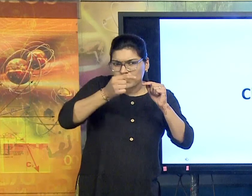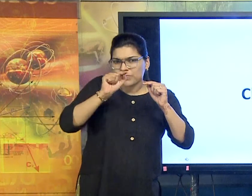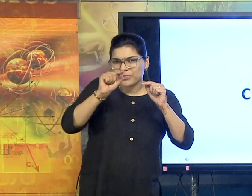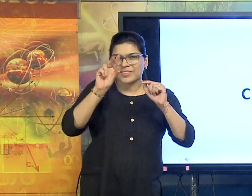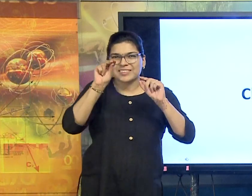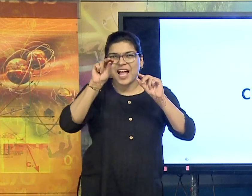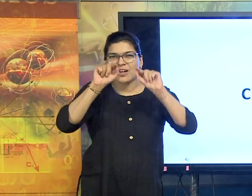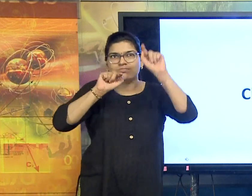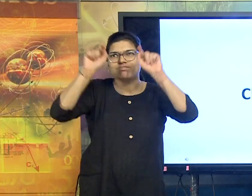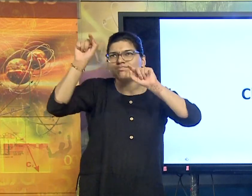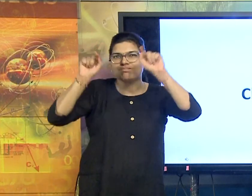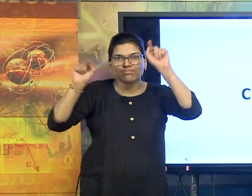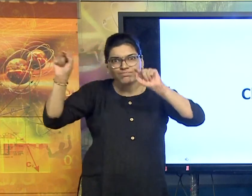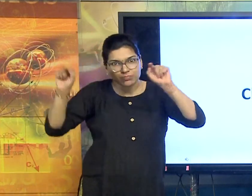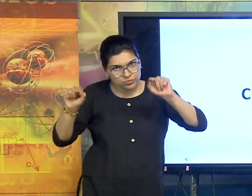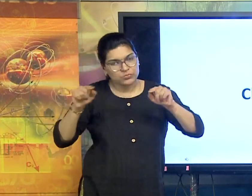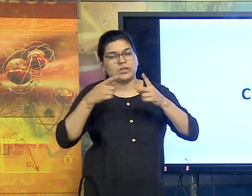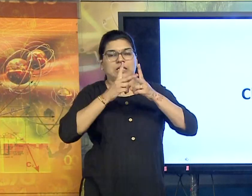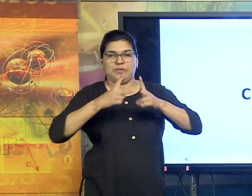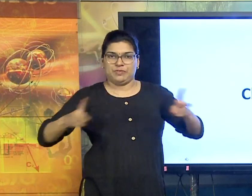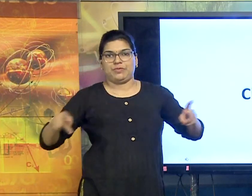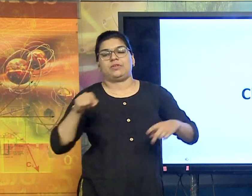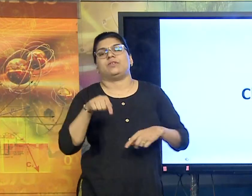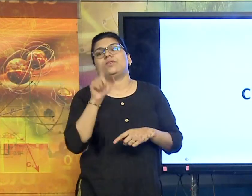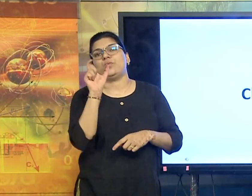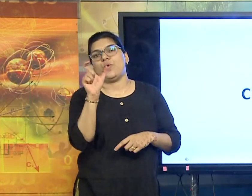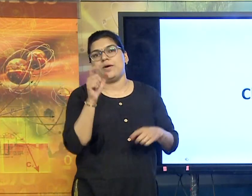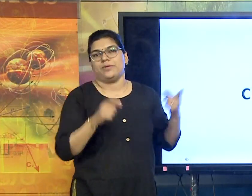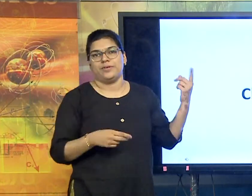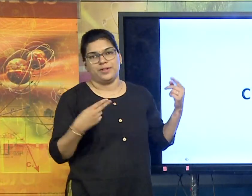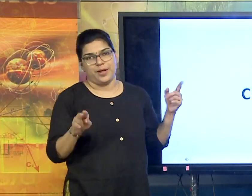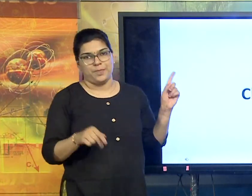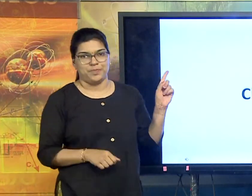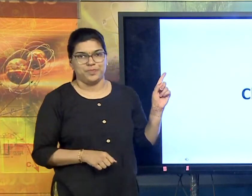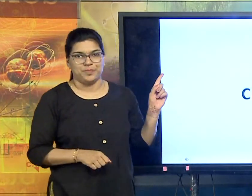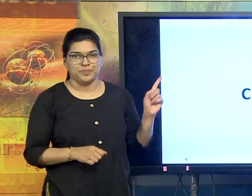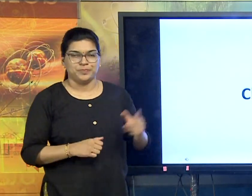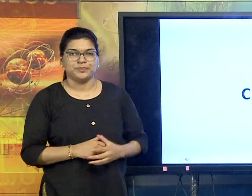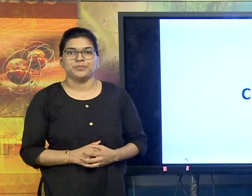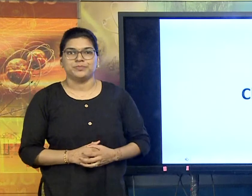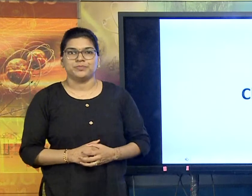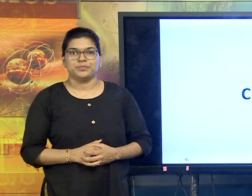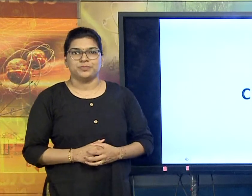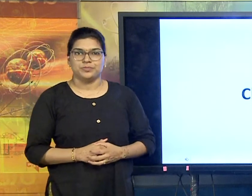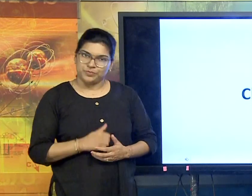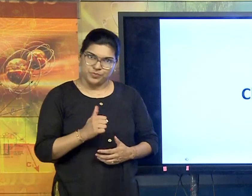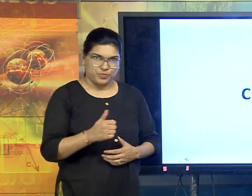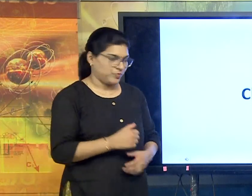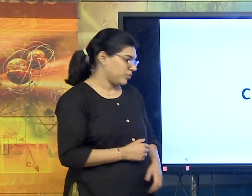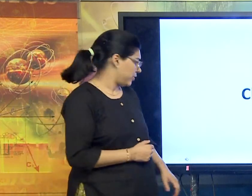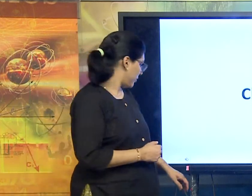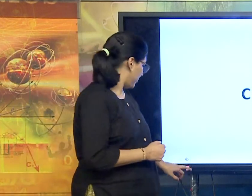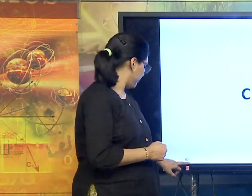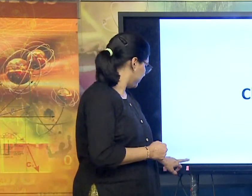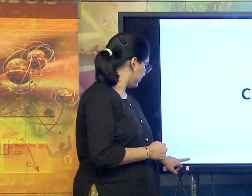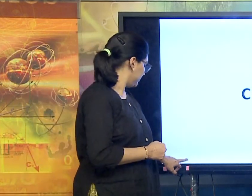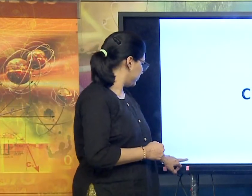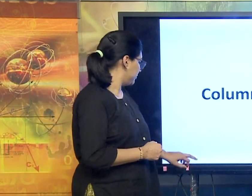line chart, sometimes there is a zigzag numbers shown in a line, and sometimes there is pie chart.